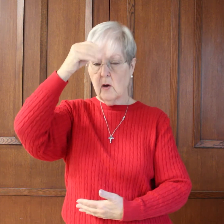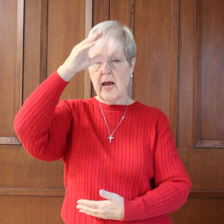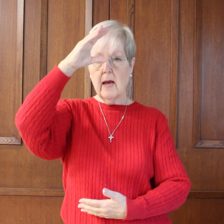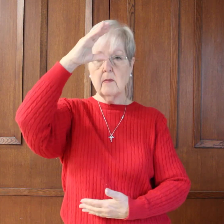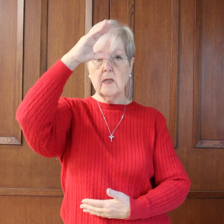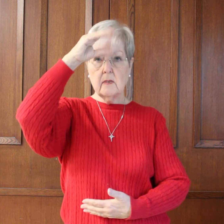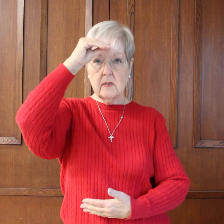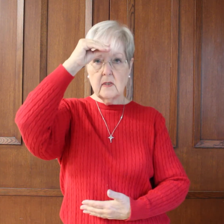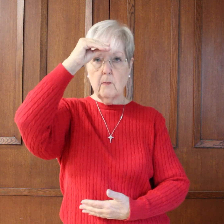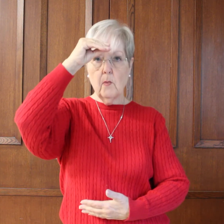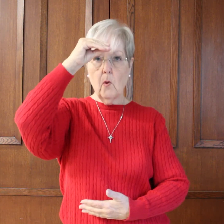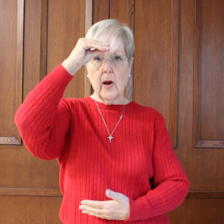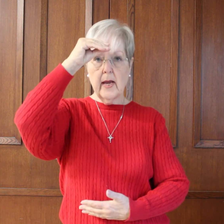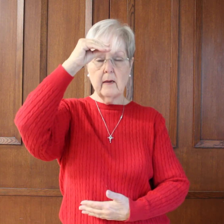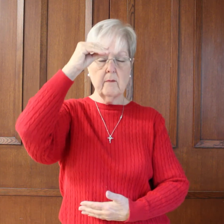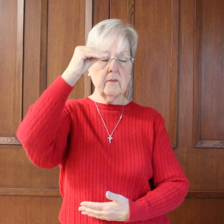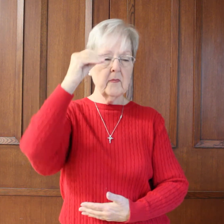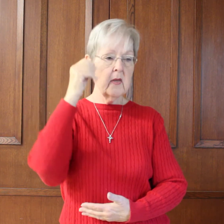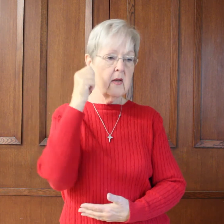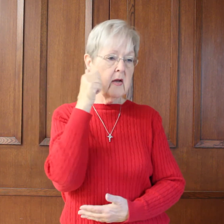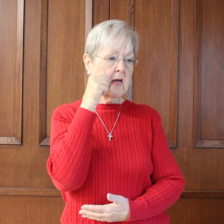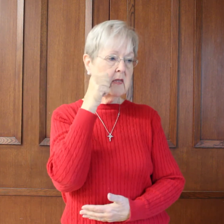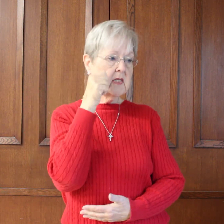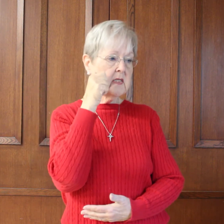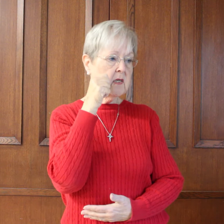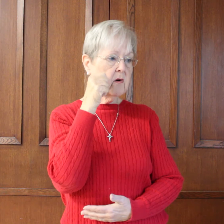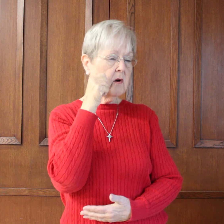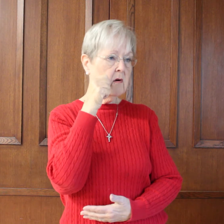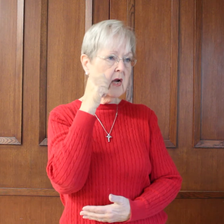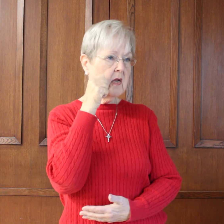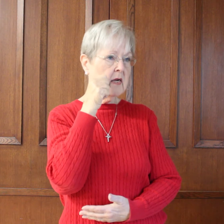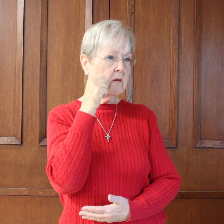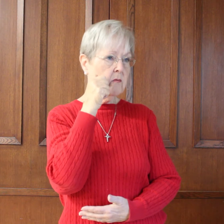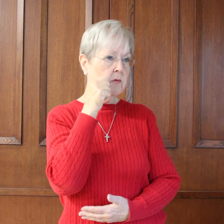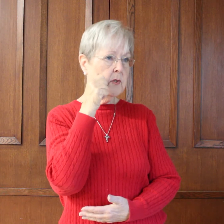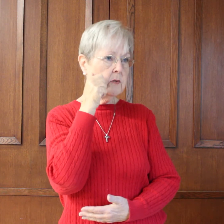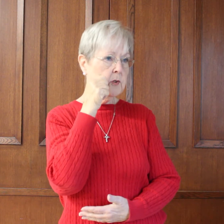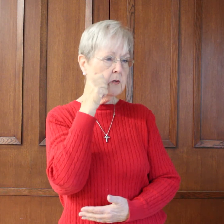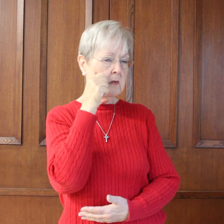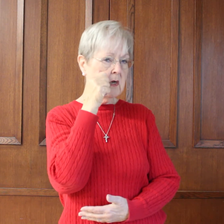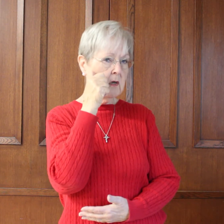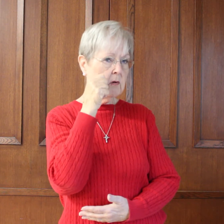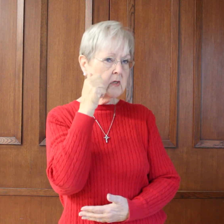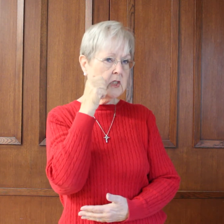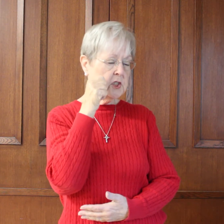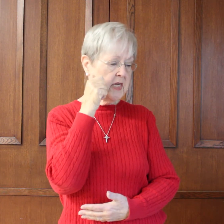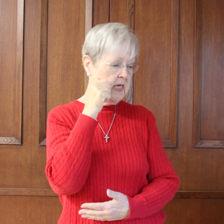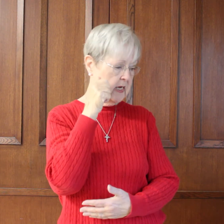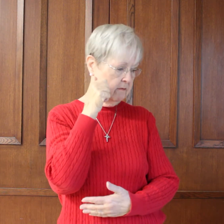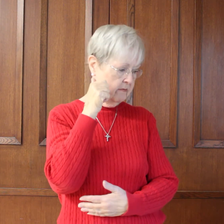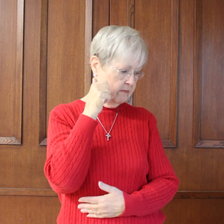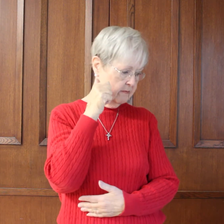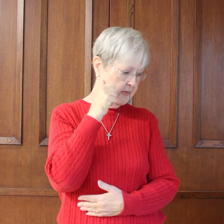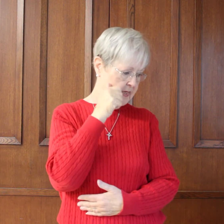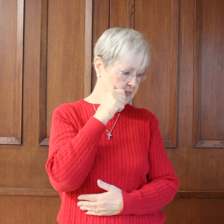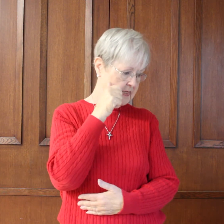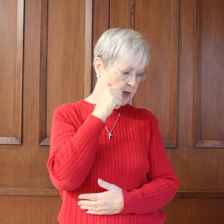cap. This is a boy. And this is a girl, kind of like rouge or color on a cheek. And that's a